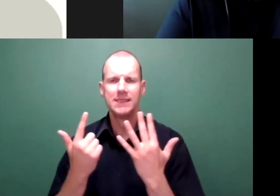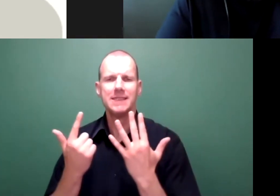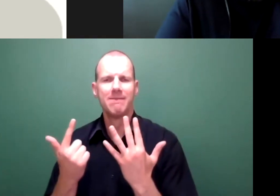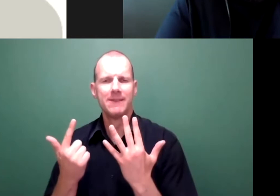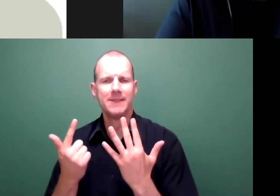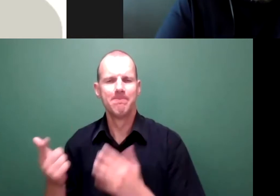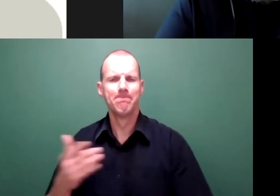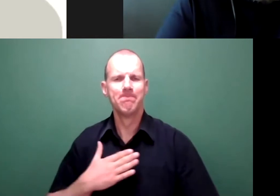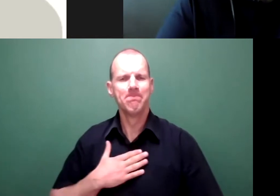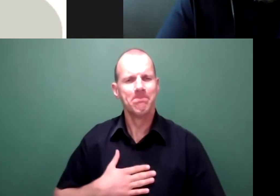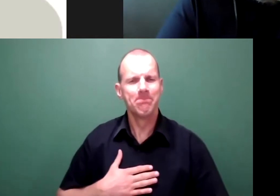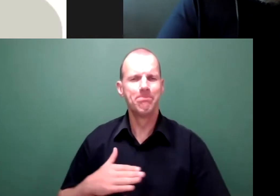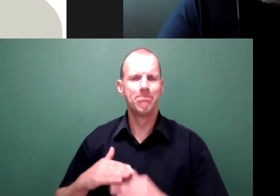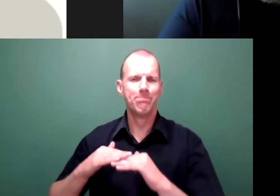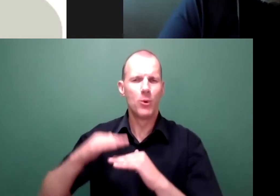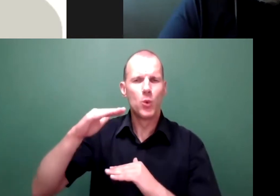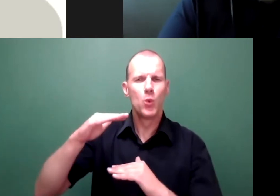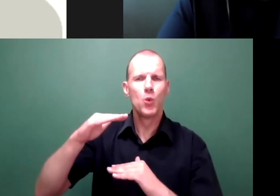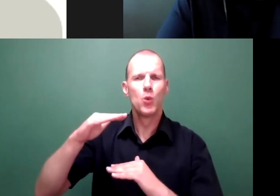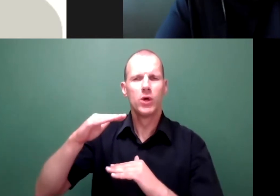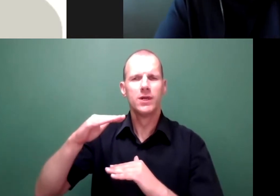WFD discussed in